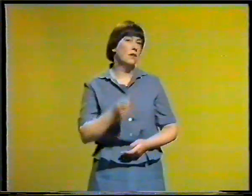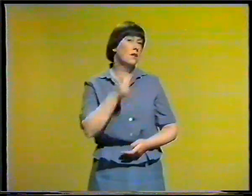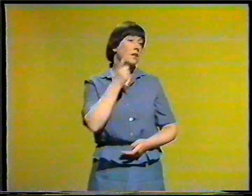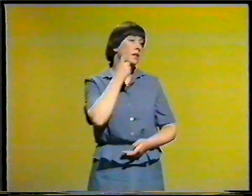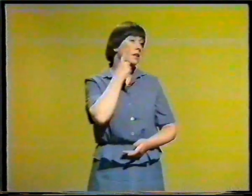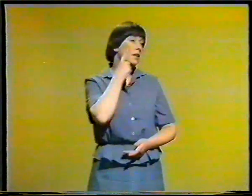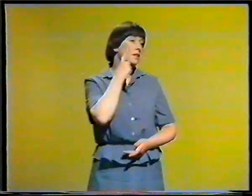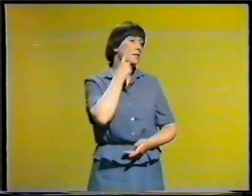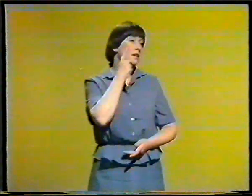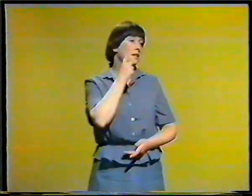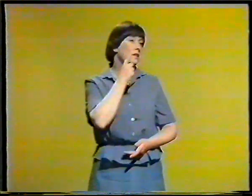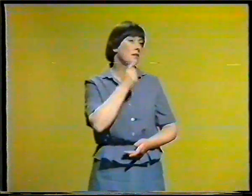Easy.